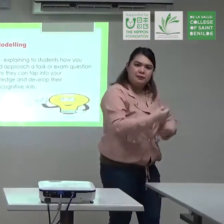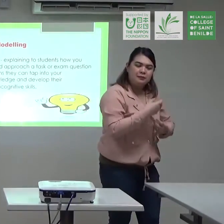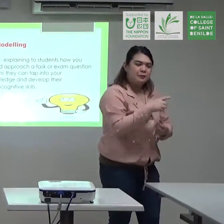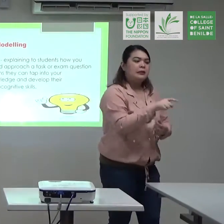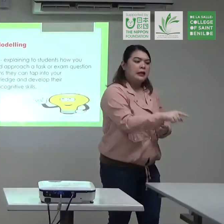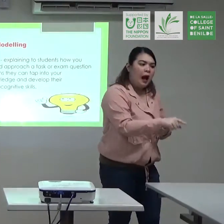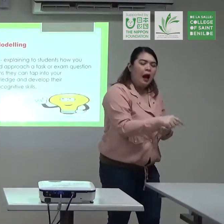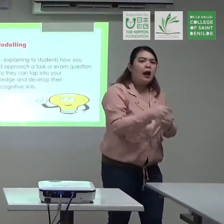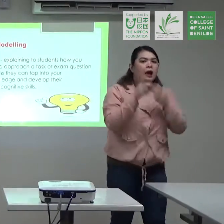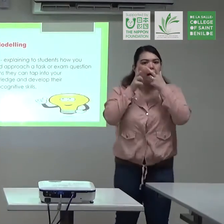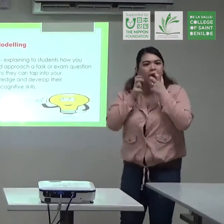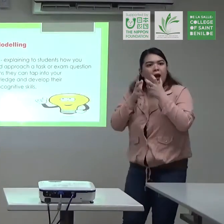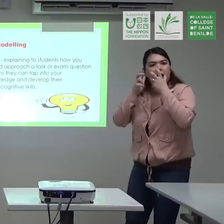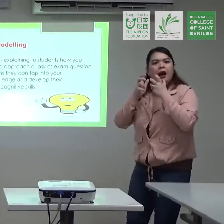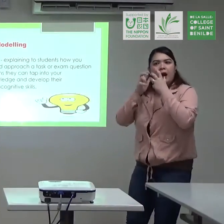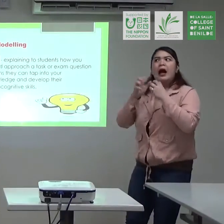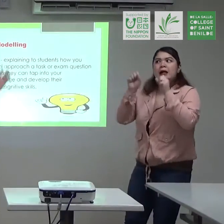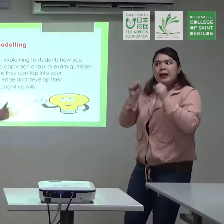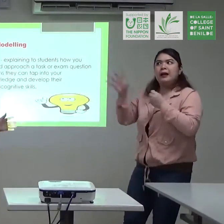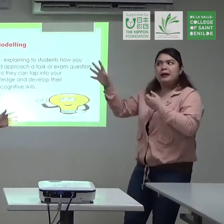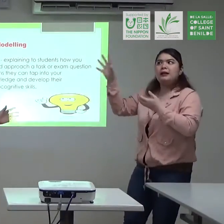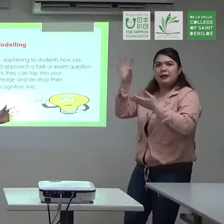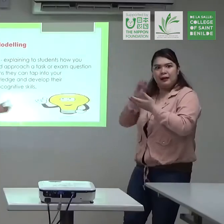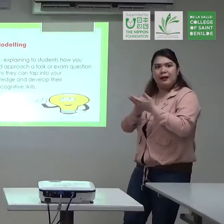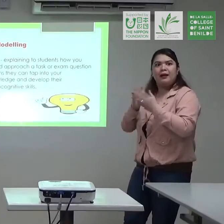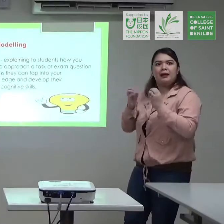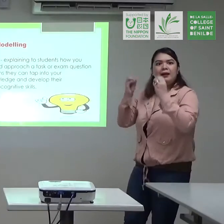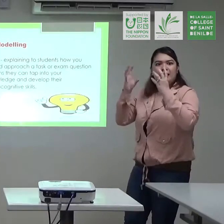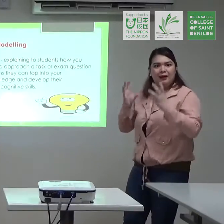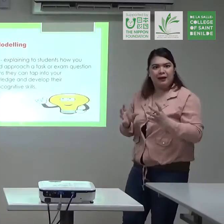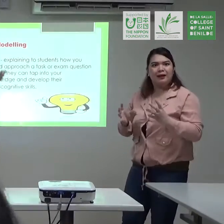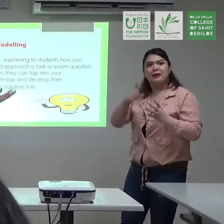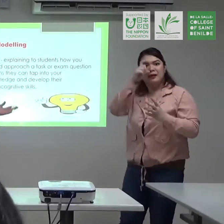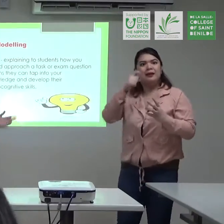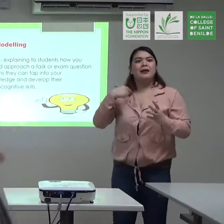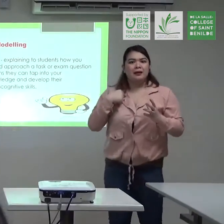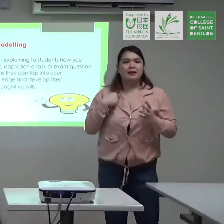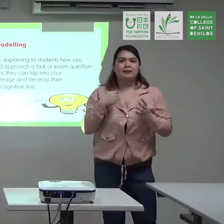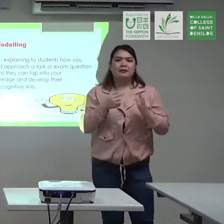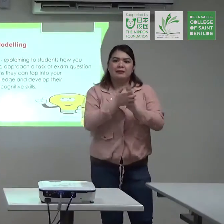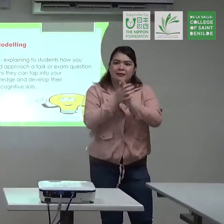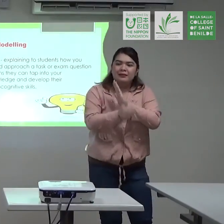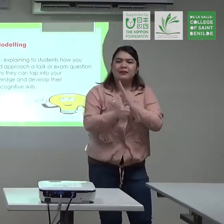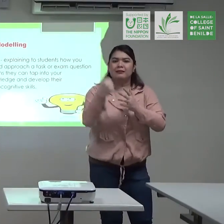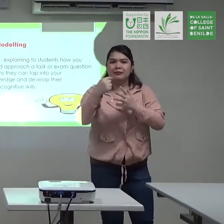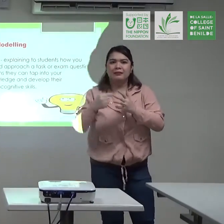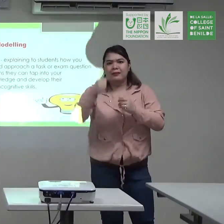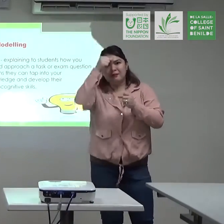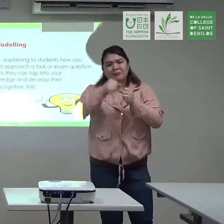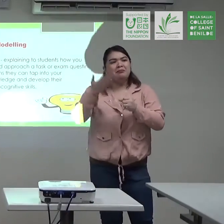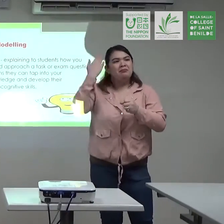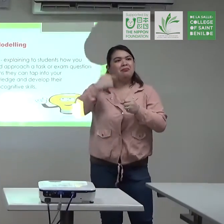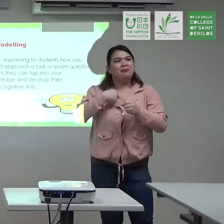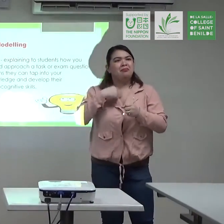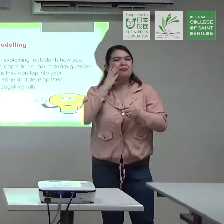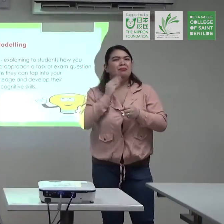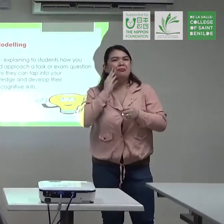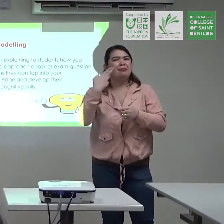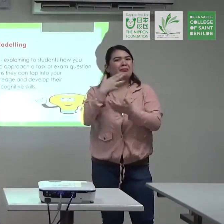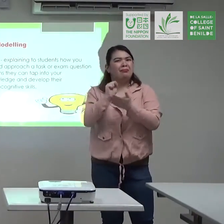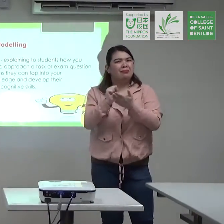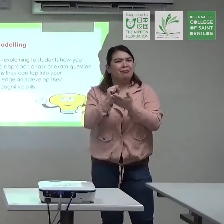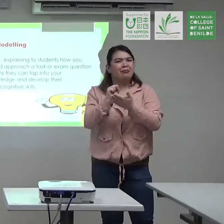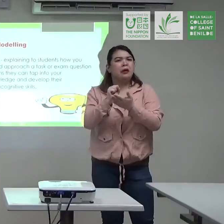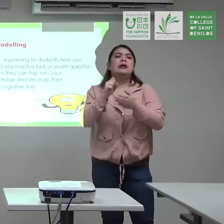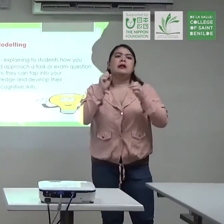better procedure strategy than I had my time in high school. So you